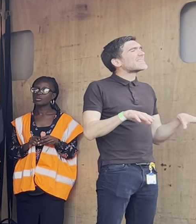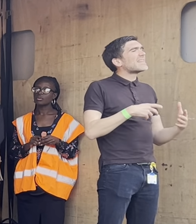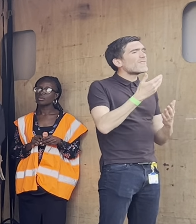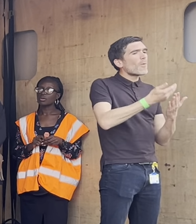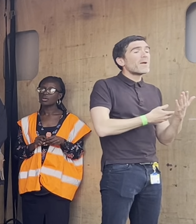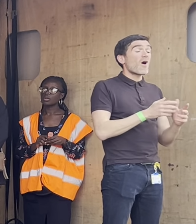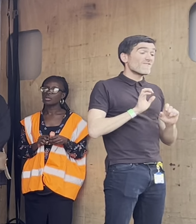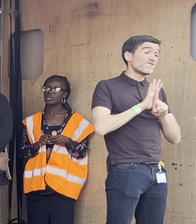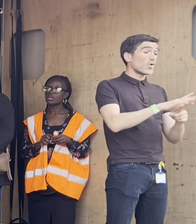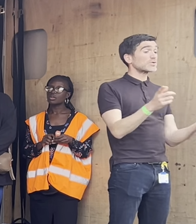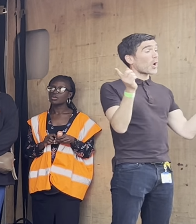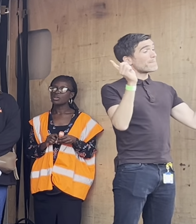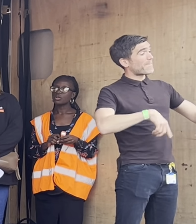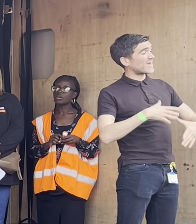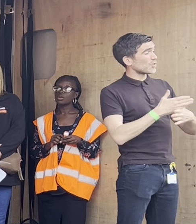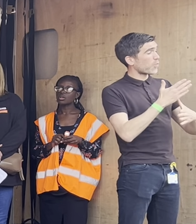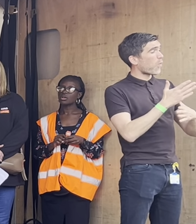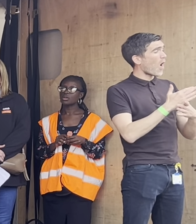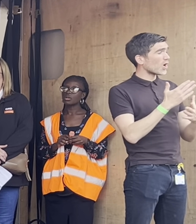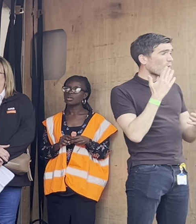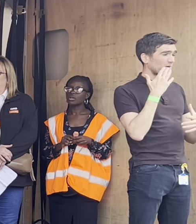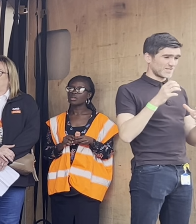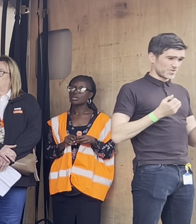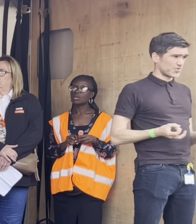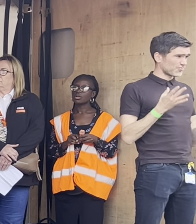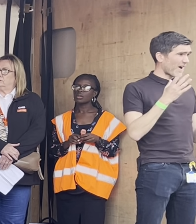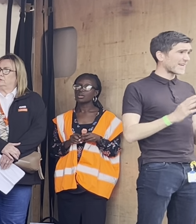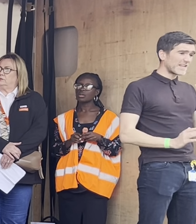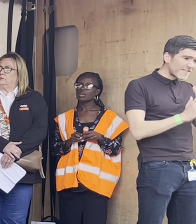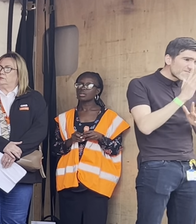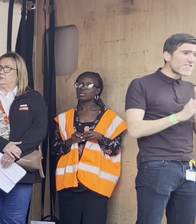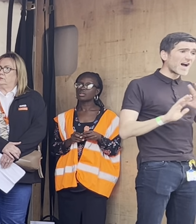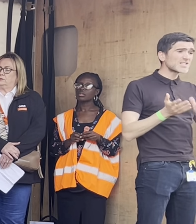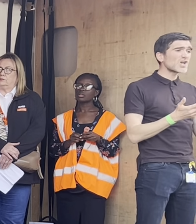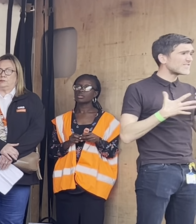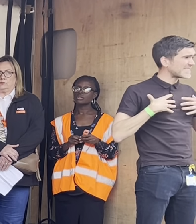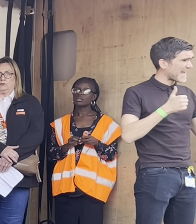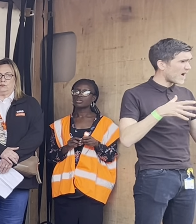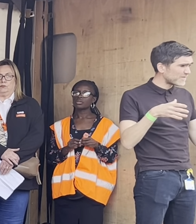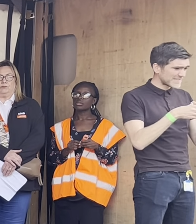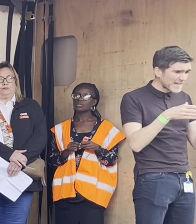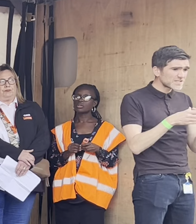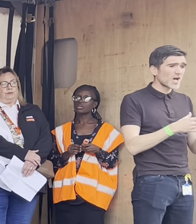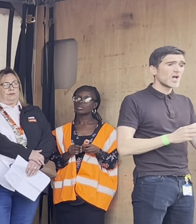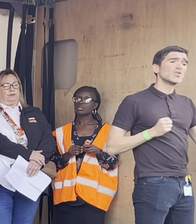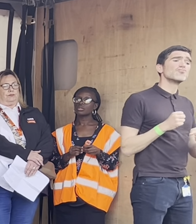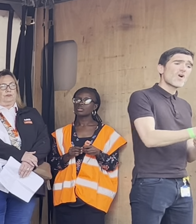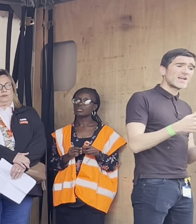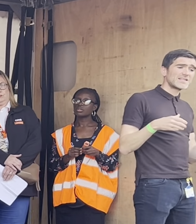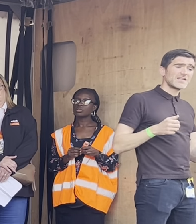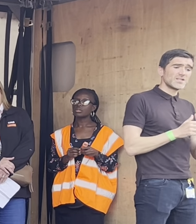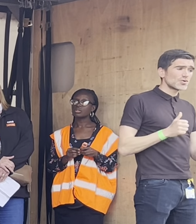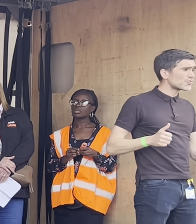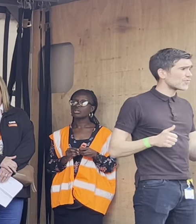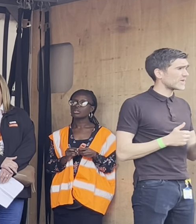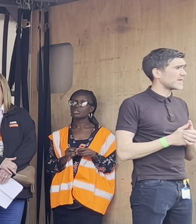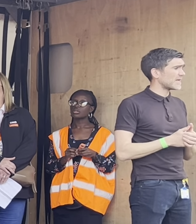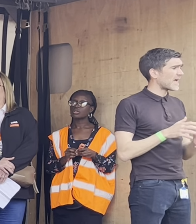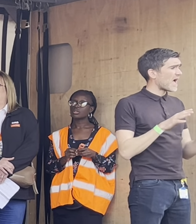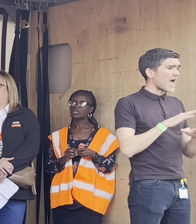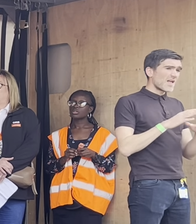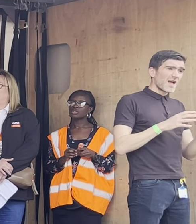the middle of a strike, in the fire service, in the health sector, in the rails industry, and the